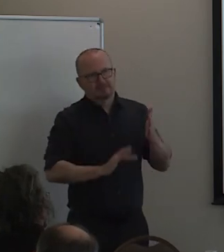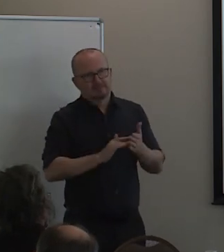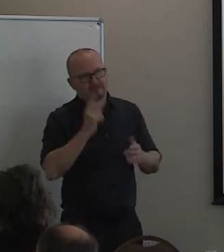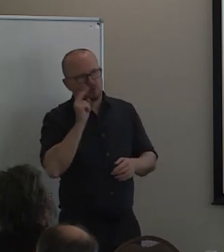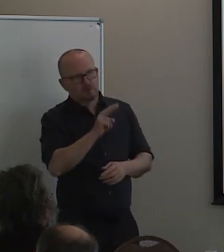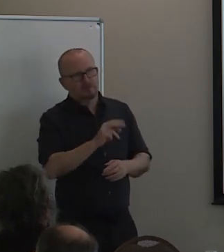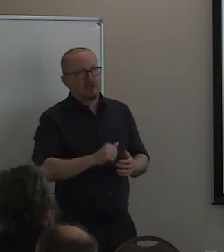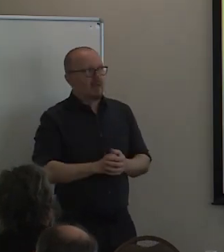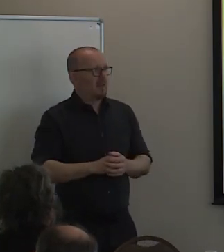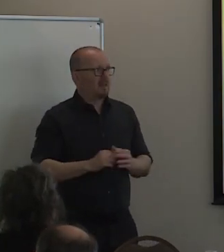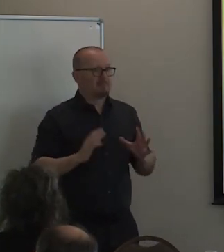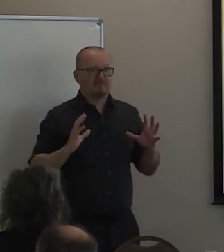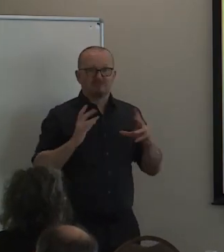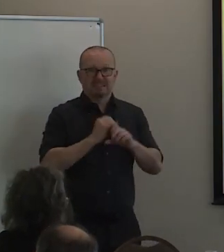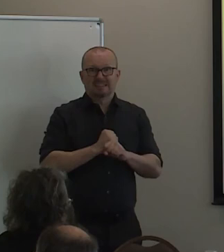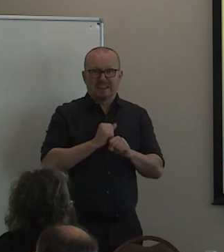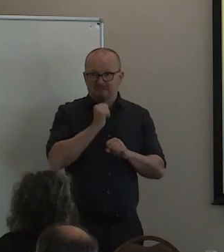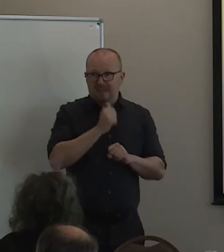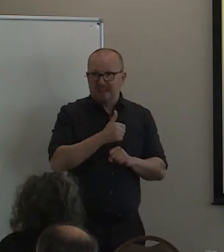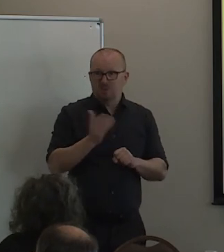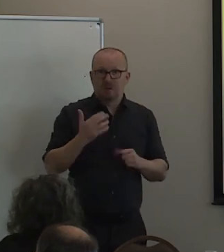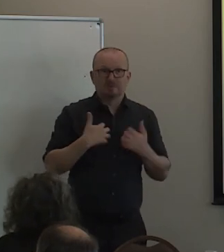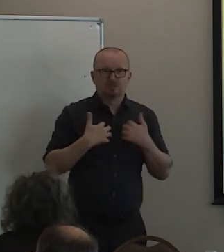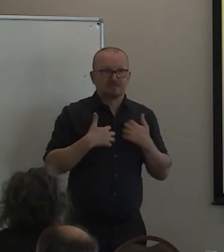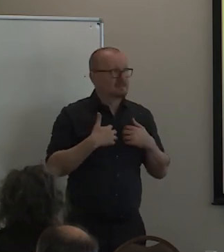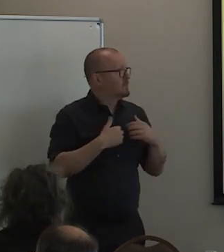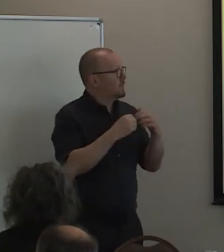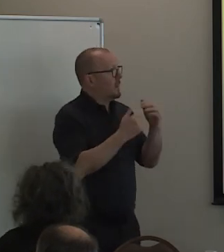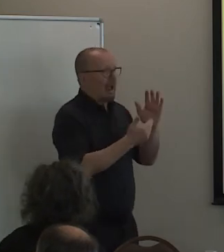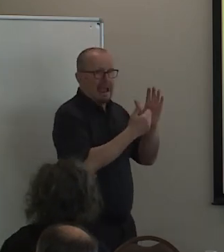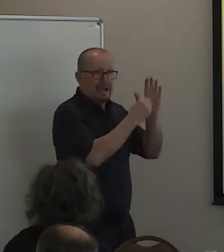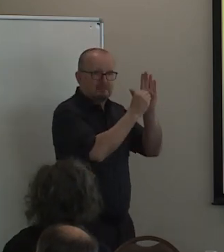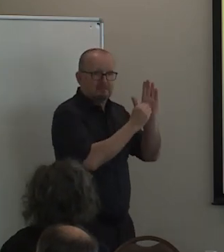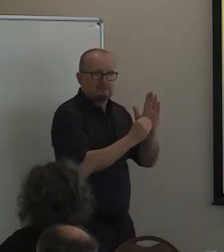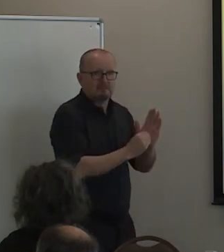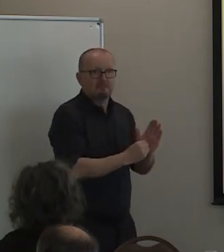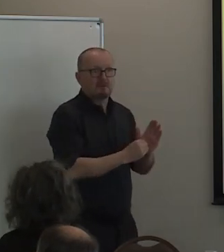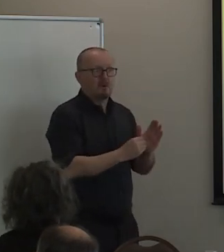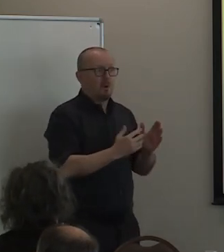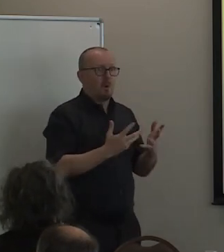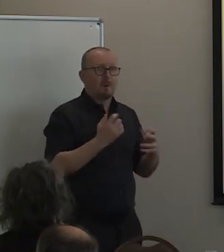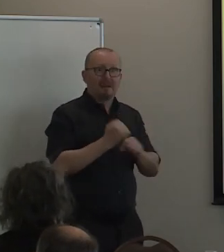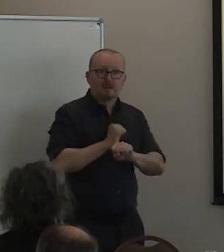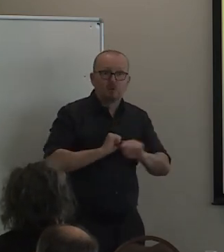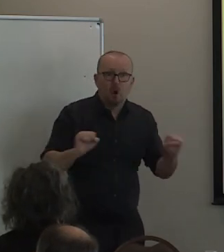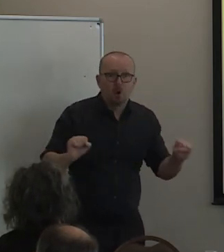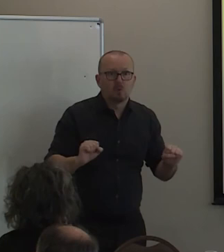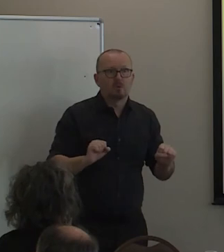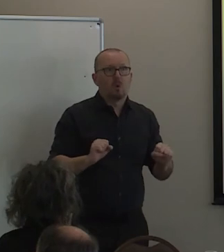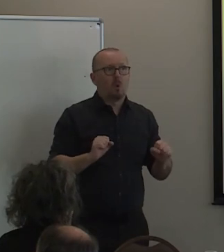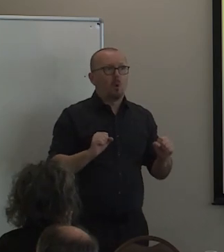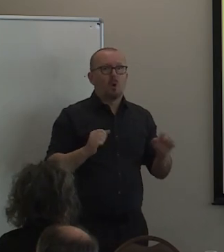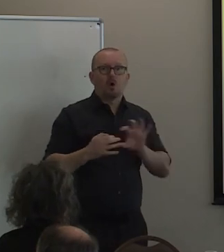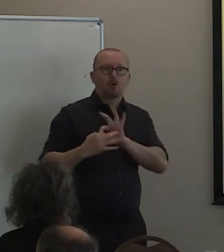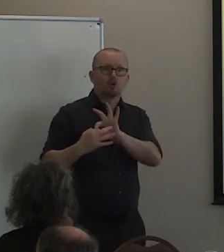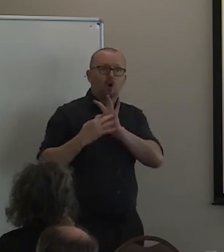And that's really it. And if anyone was interested in like adding to this or contributing or making your own or like co-creating